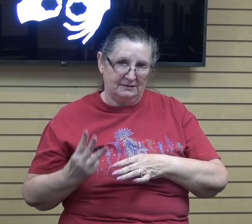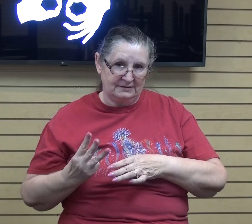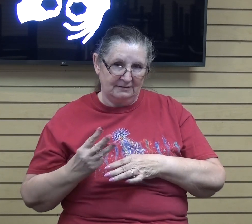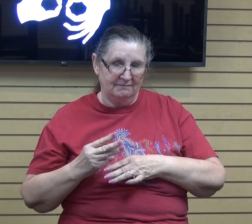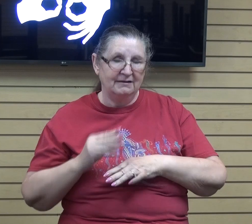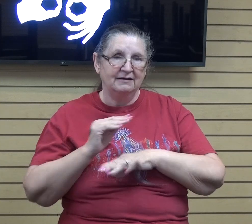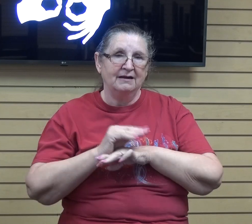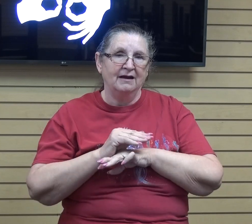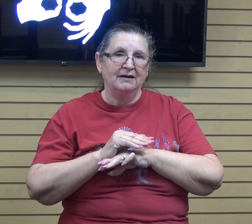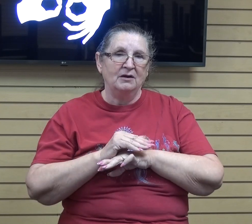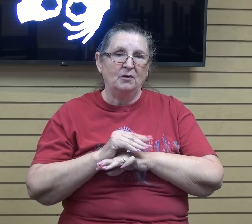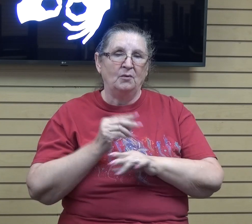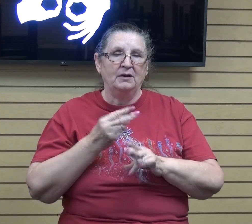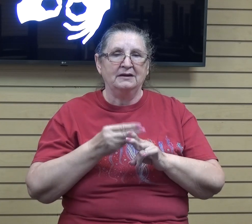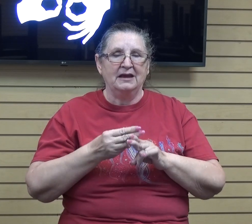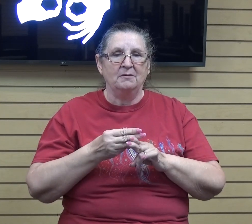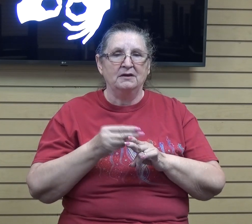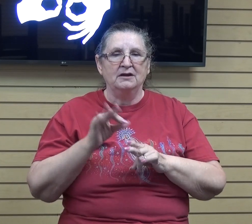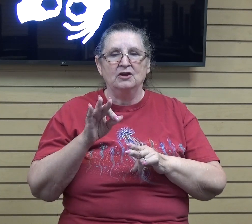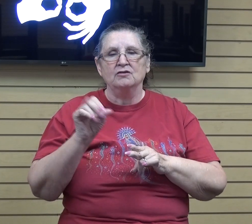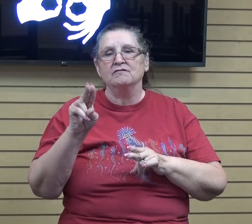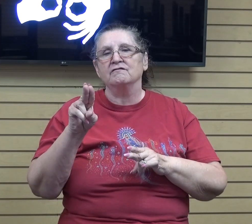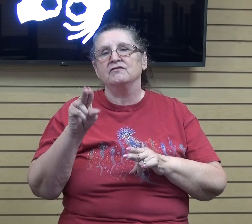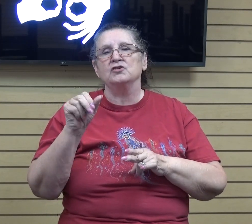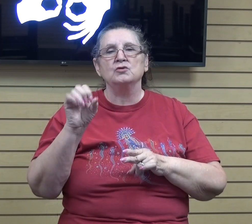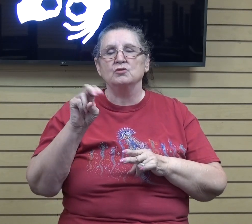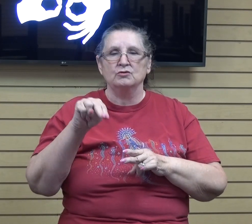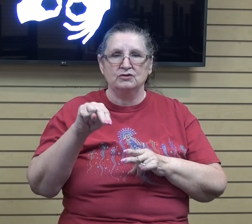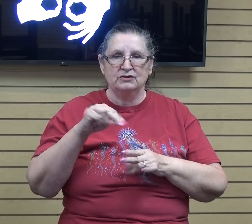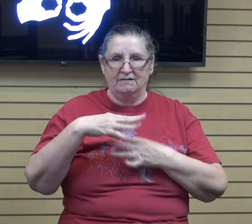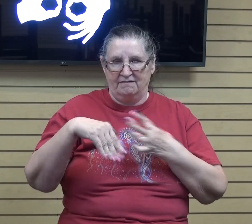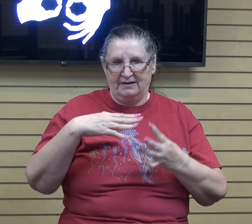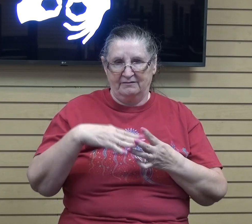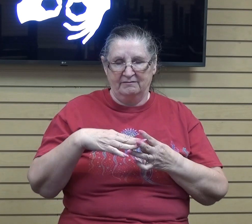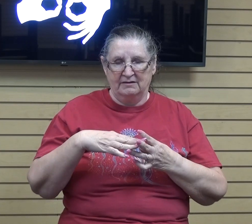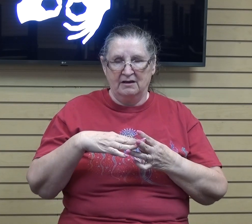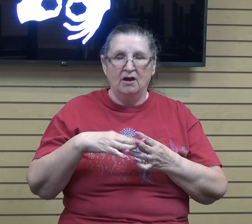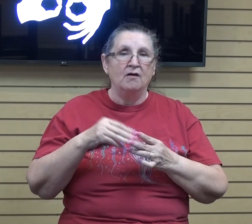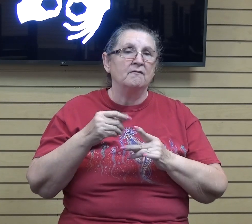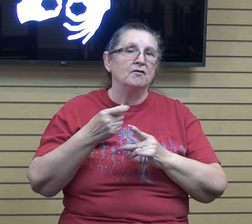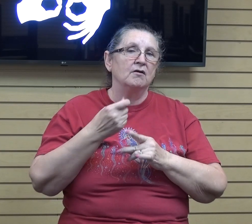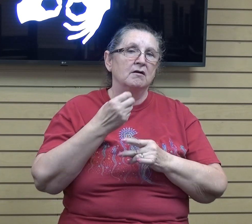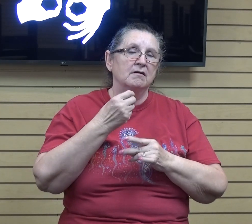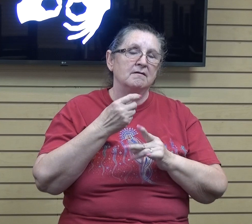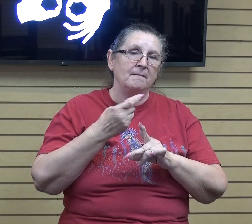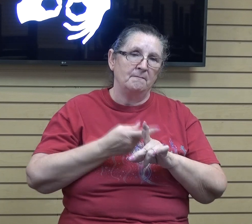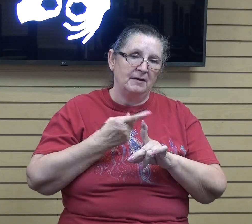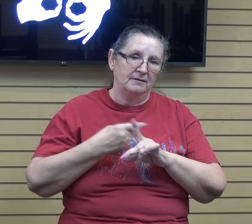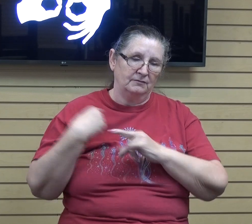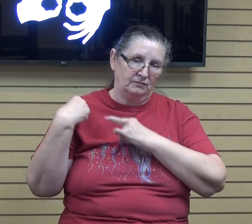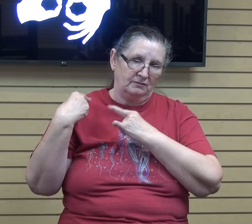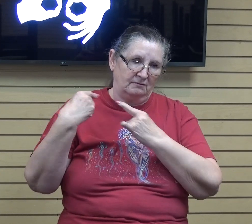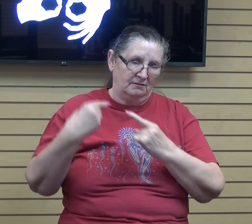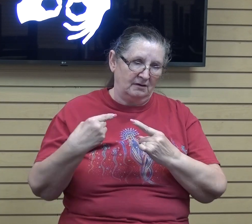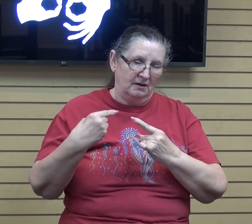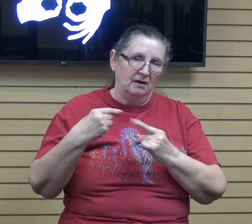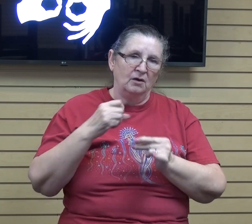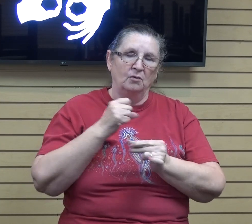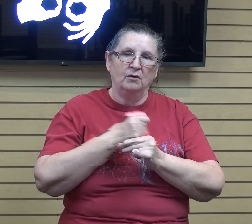it Fusion Fellowship. And for the last few months, we've actually been making our way verse